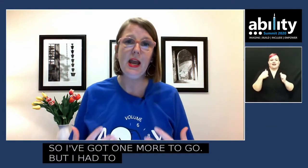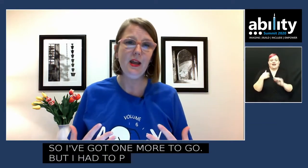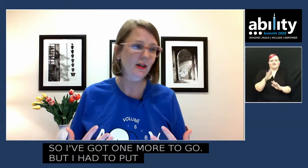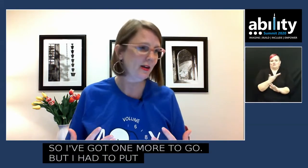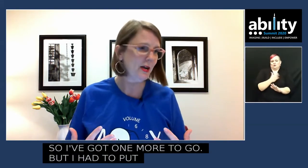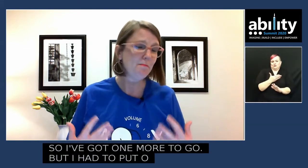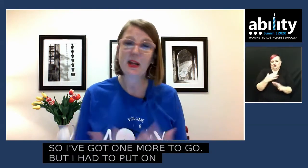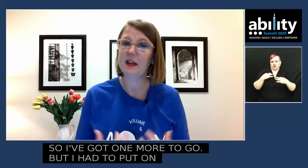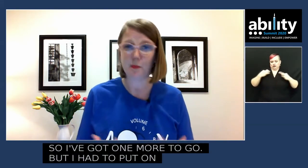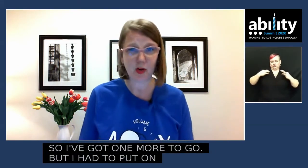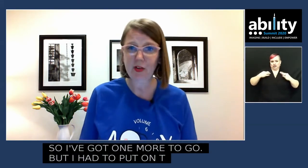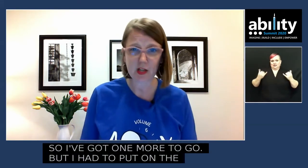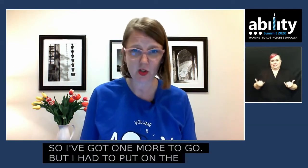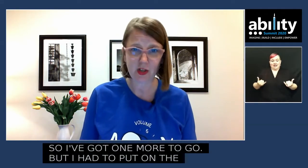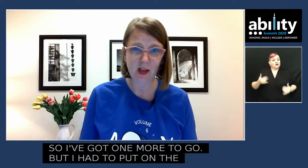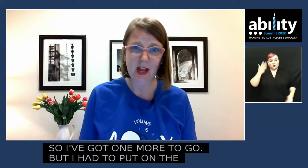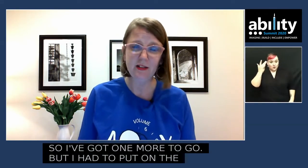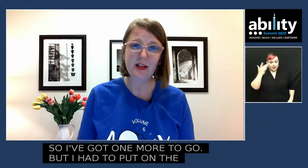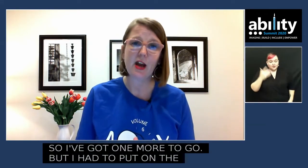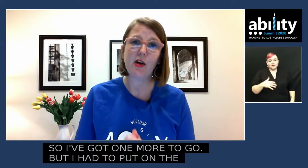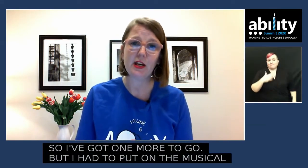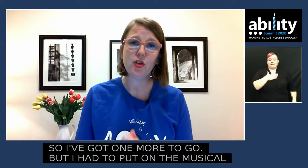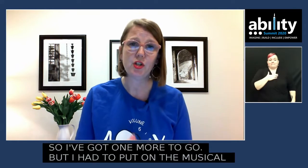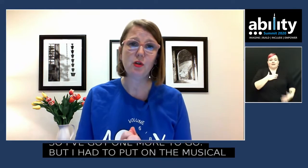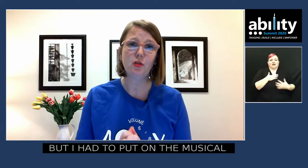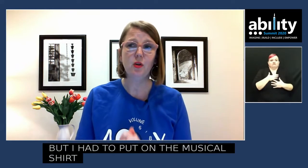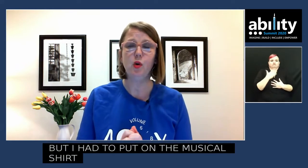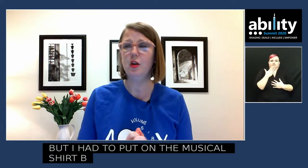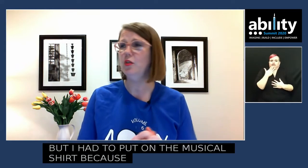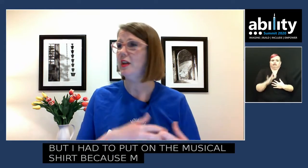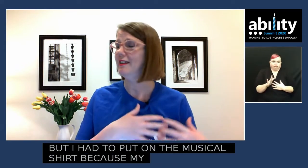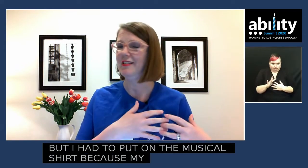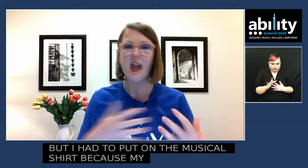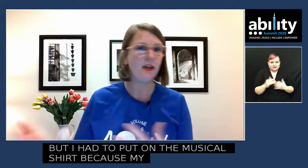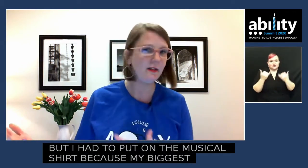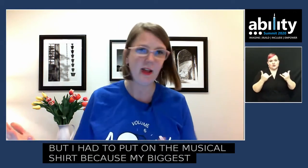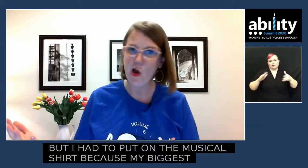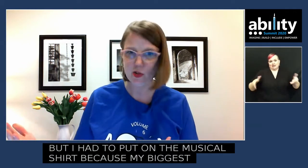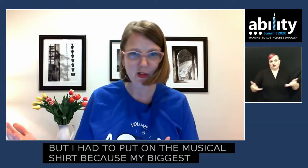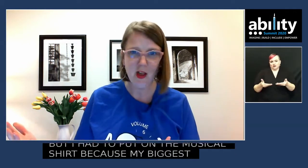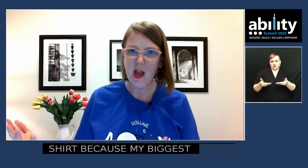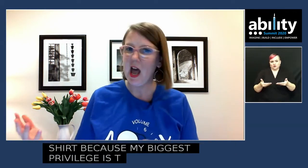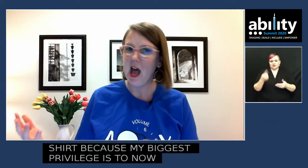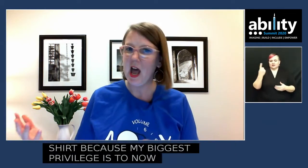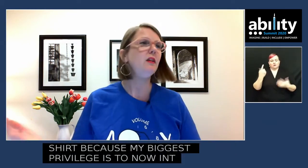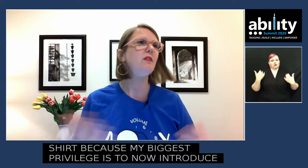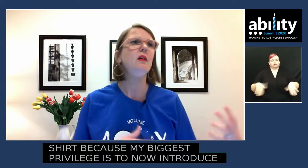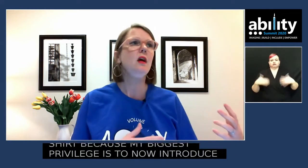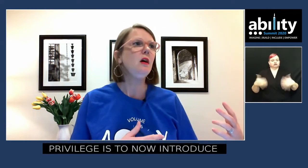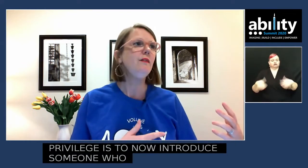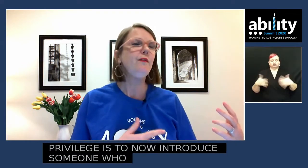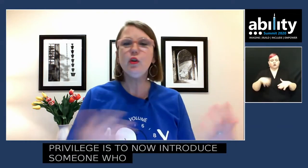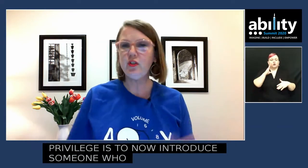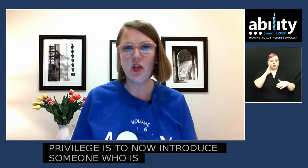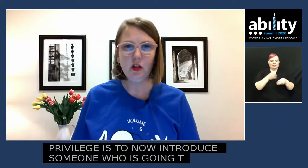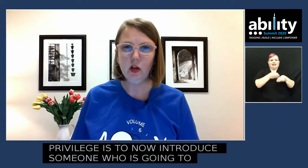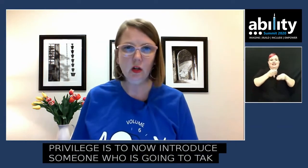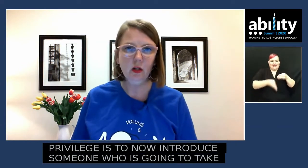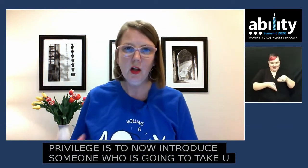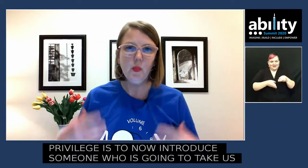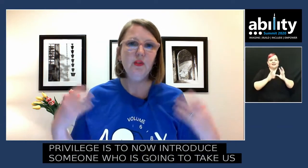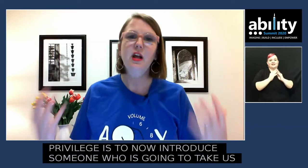because my biggest privilege is to now introduce someone who's going to take us out and bring us